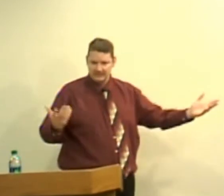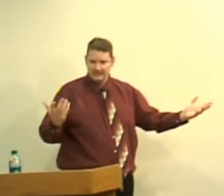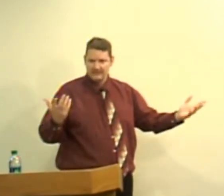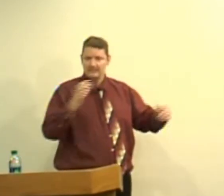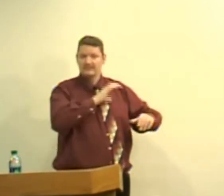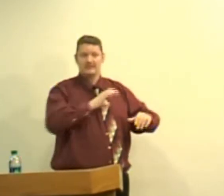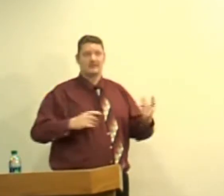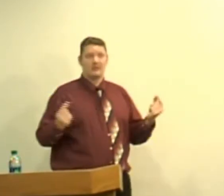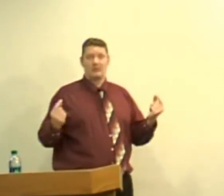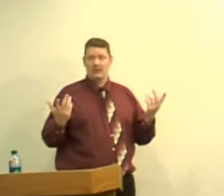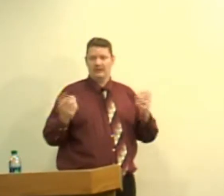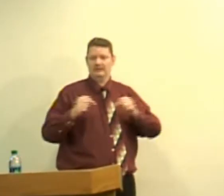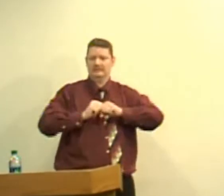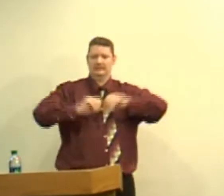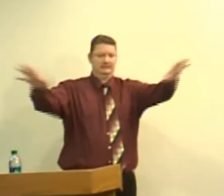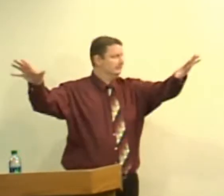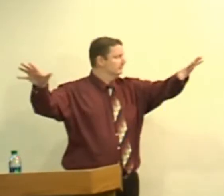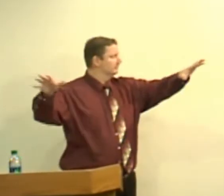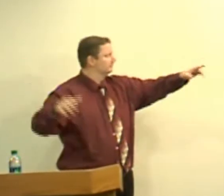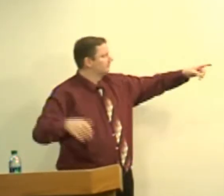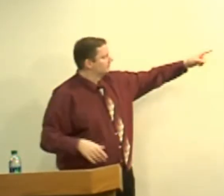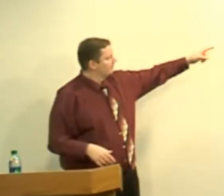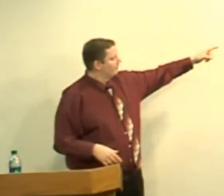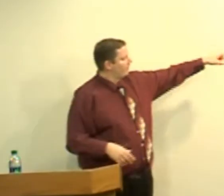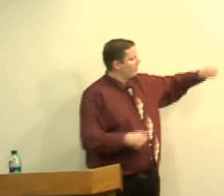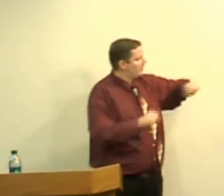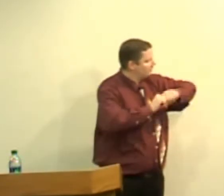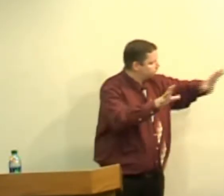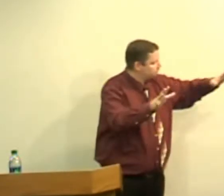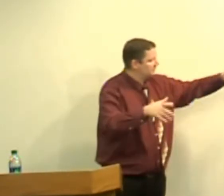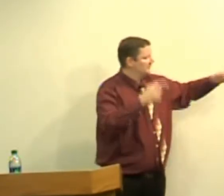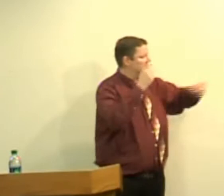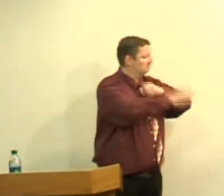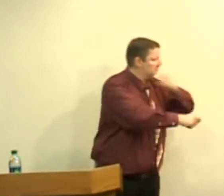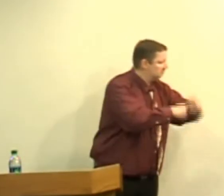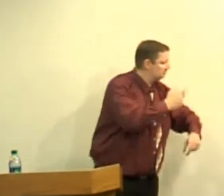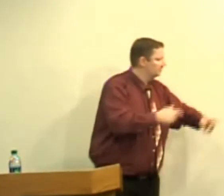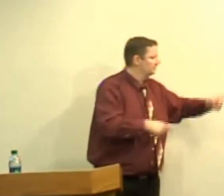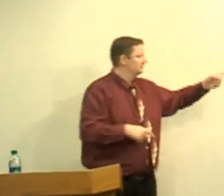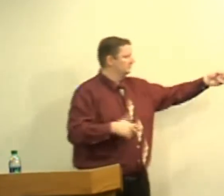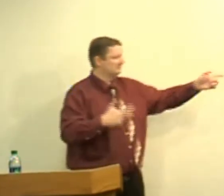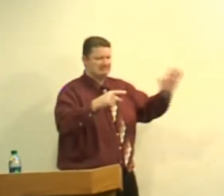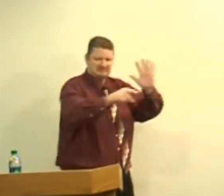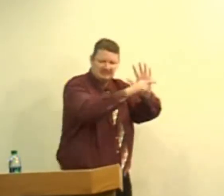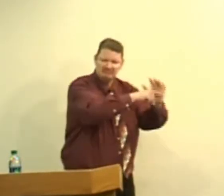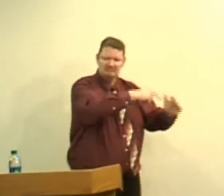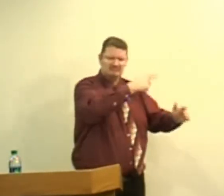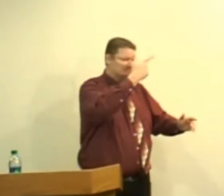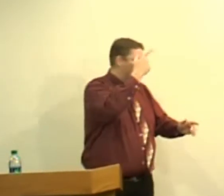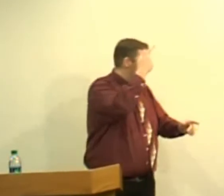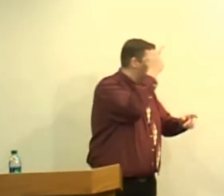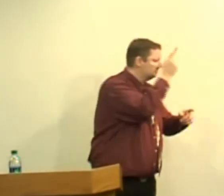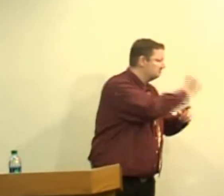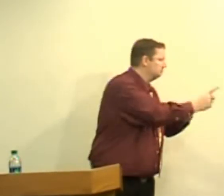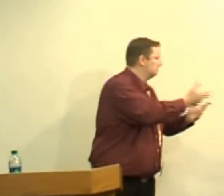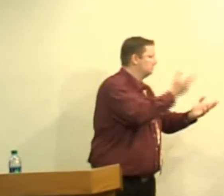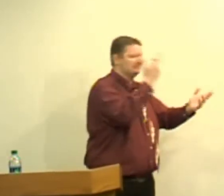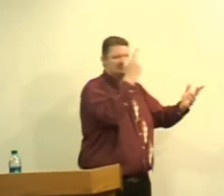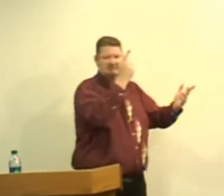Christians were scapegoats. They were scattered. They were persecuted. They were